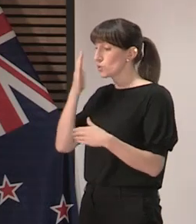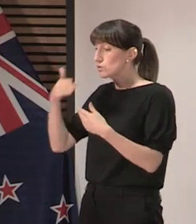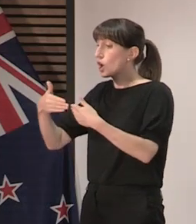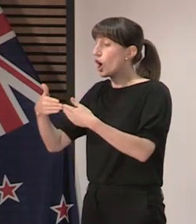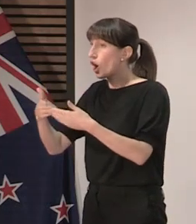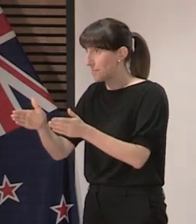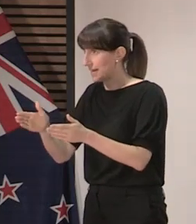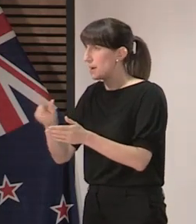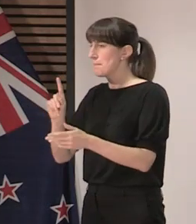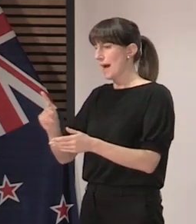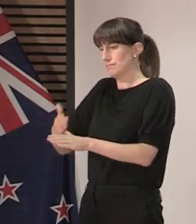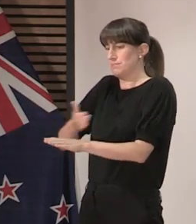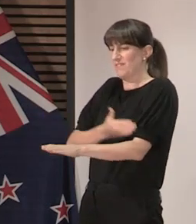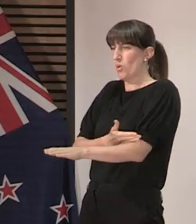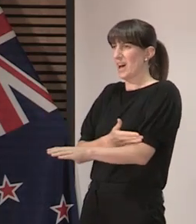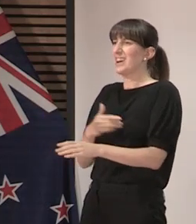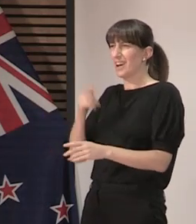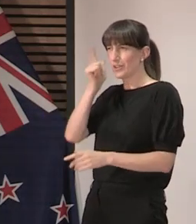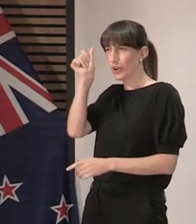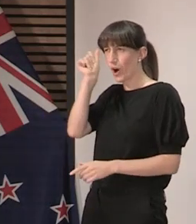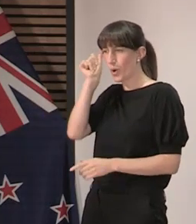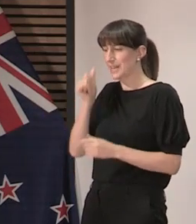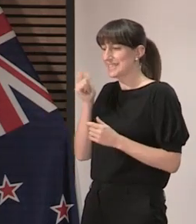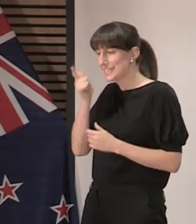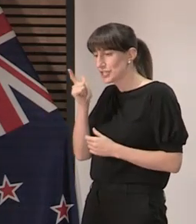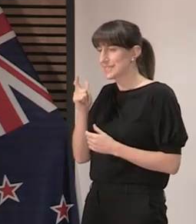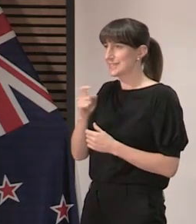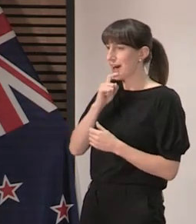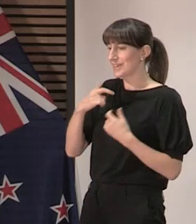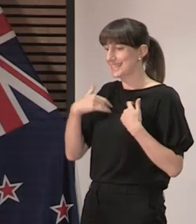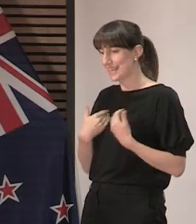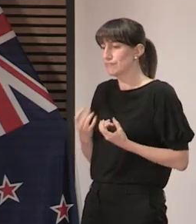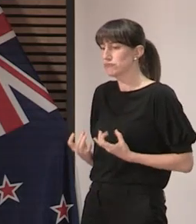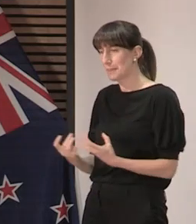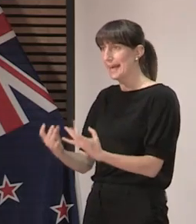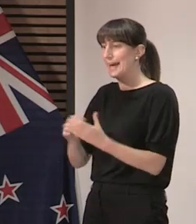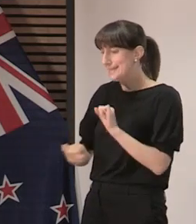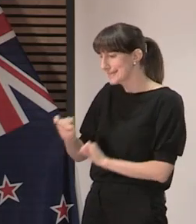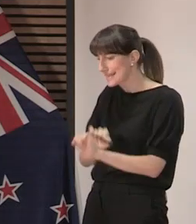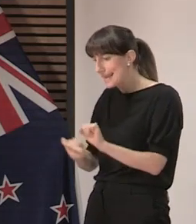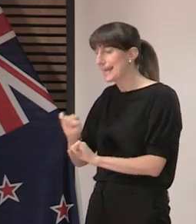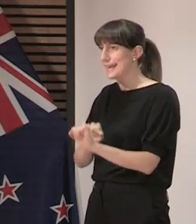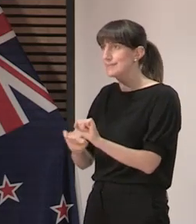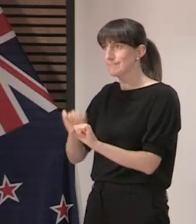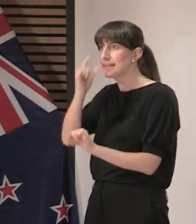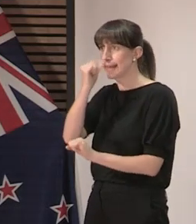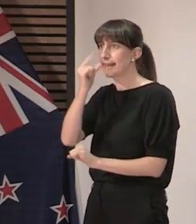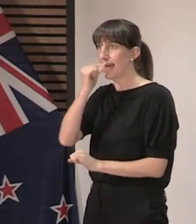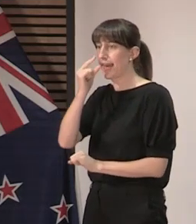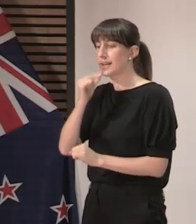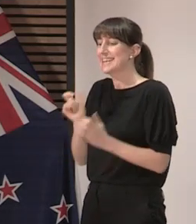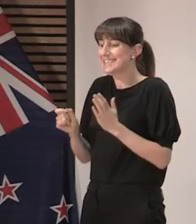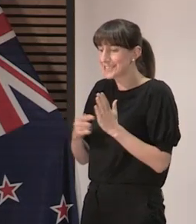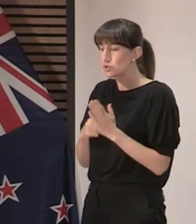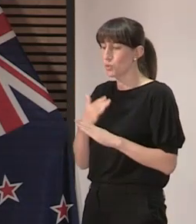enter schools and early learning services for the purposes of cleaning, maintenance, and any other essential preparations